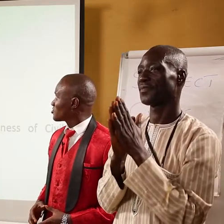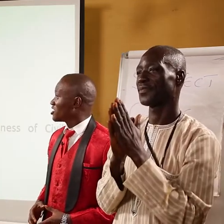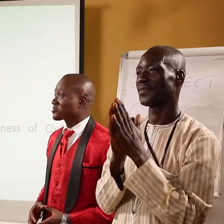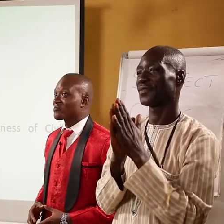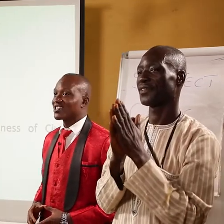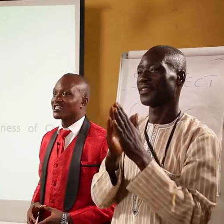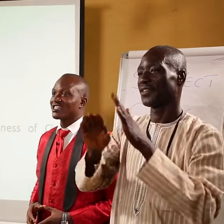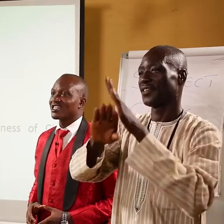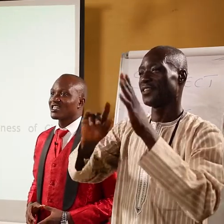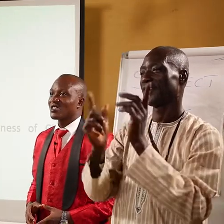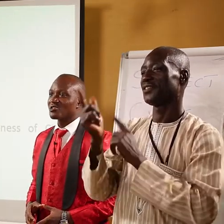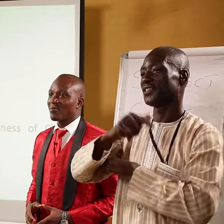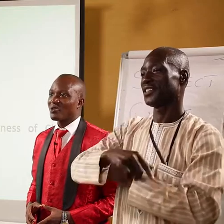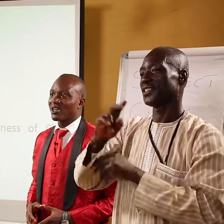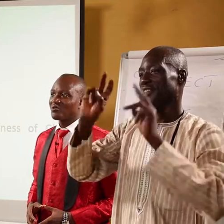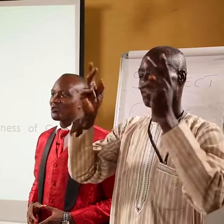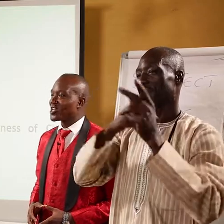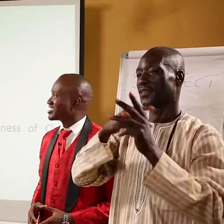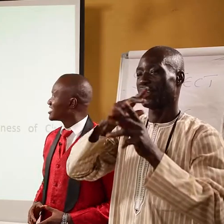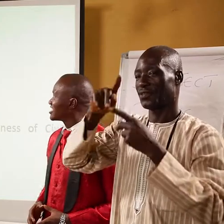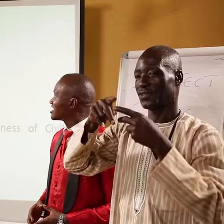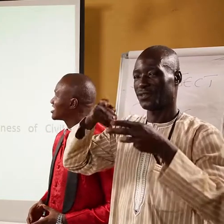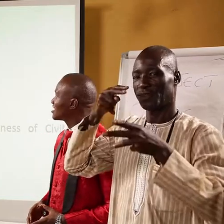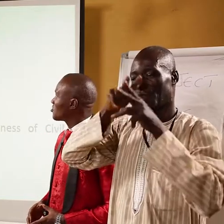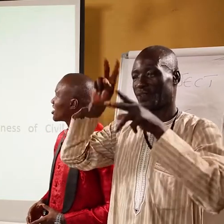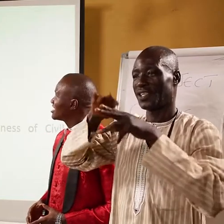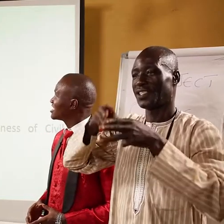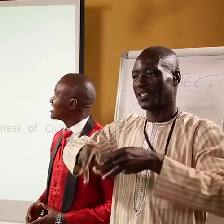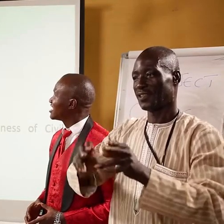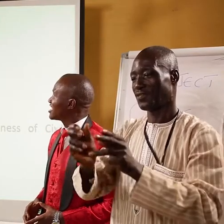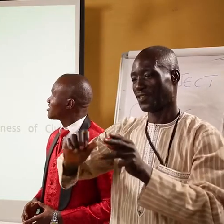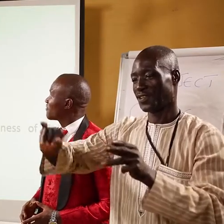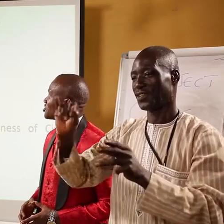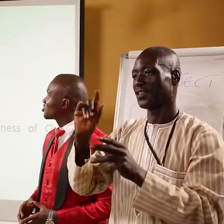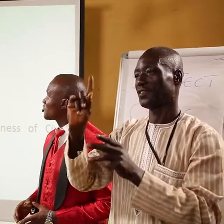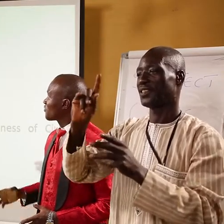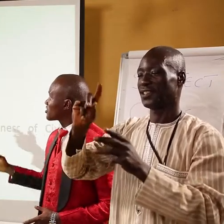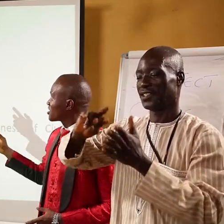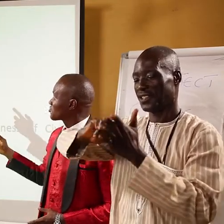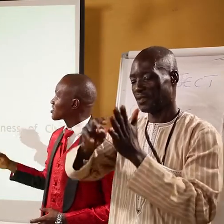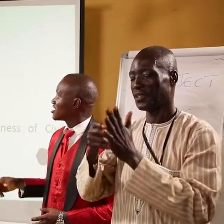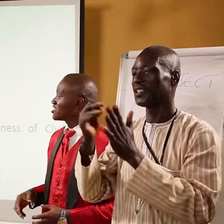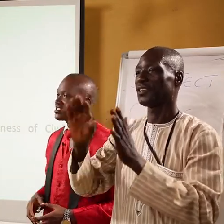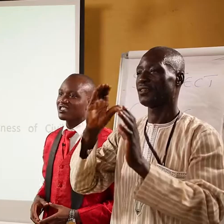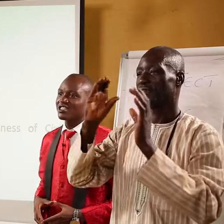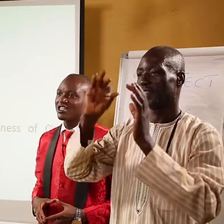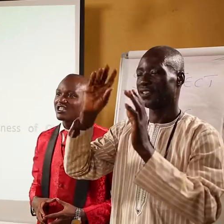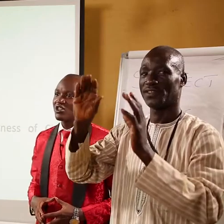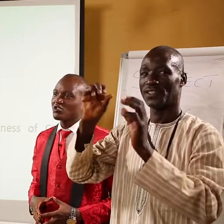And under today's topic, we shall be looking at the following. 1, definition of civil